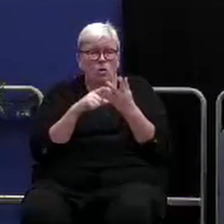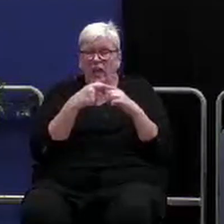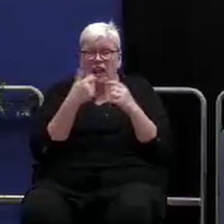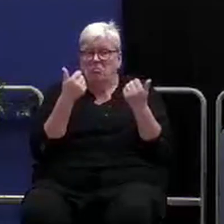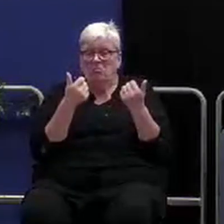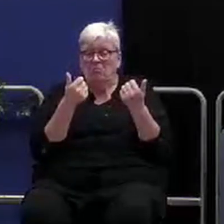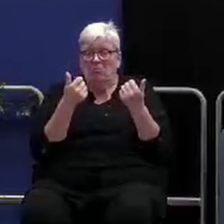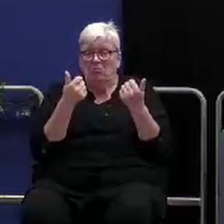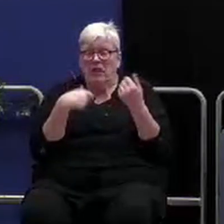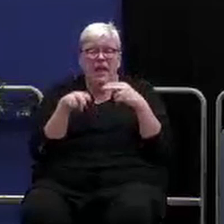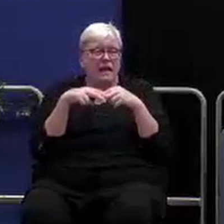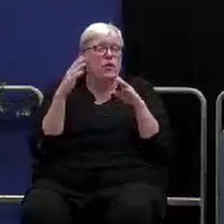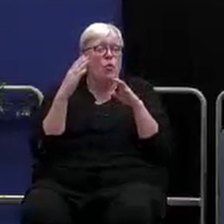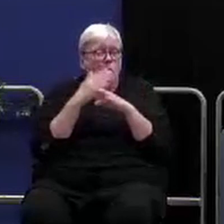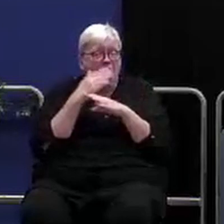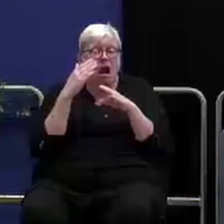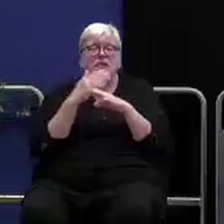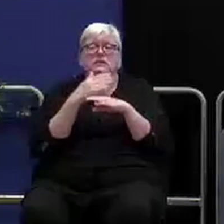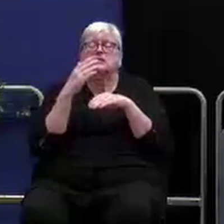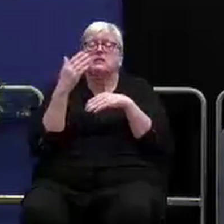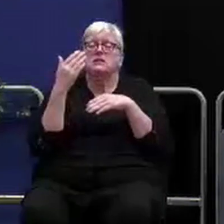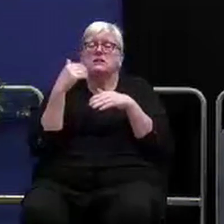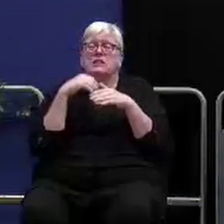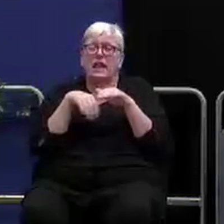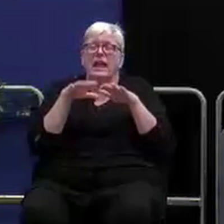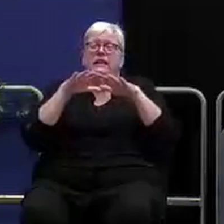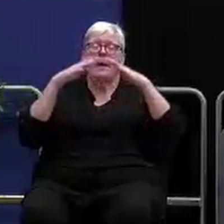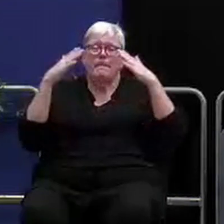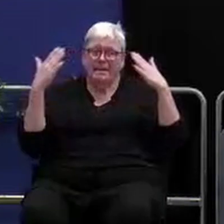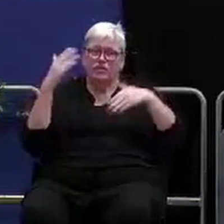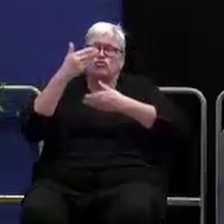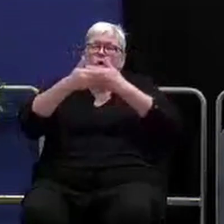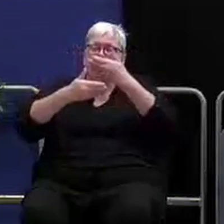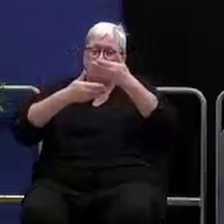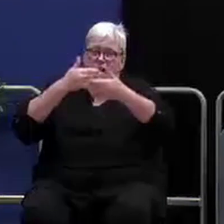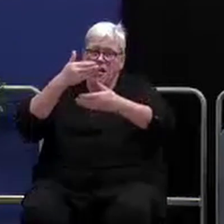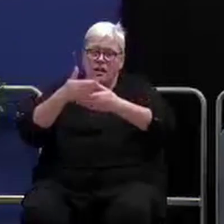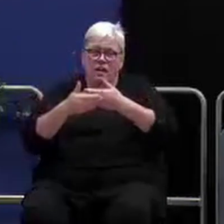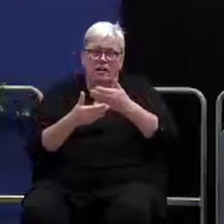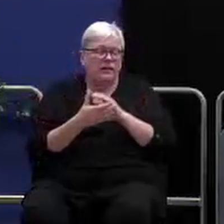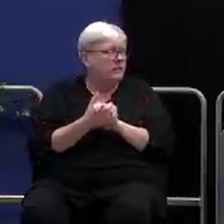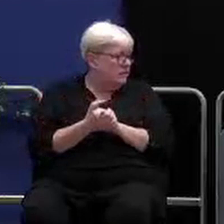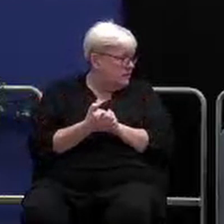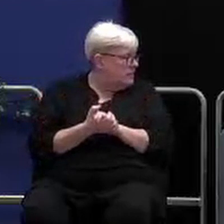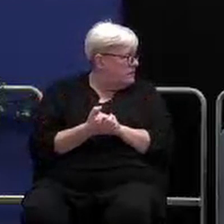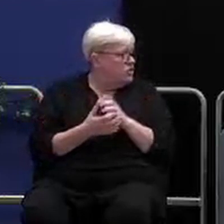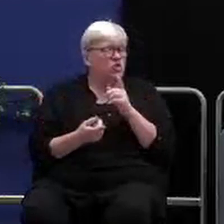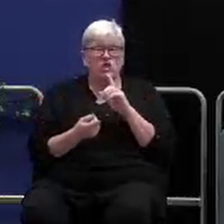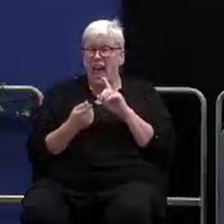long as it works in the service of a larger story. If that sort of answers your question, I don't know about